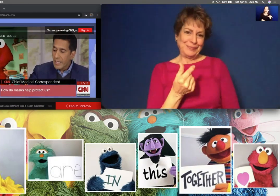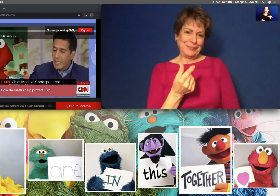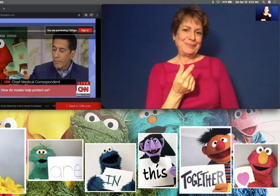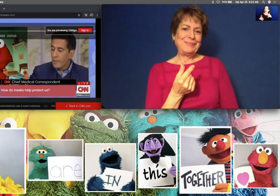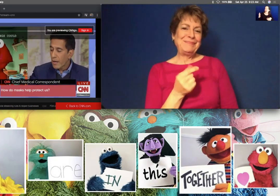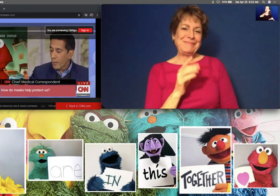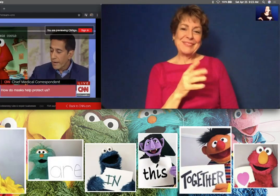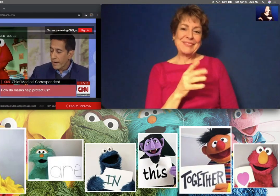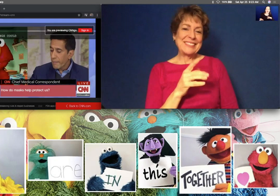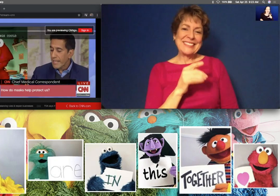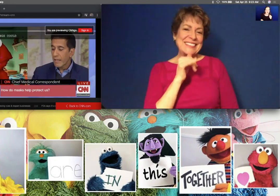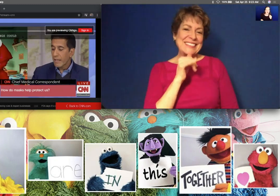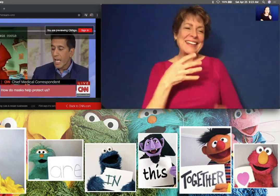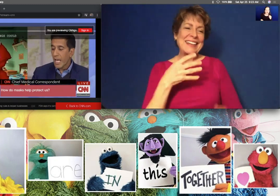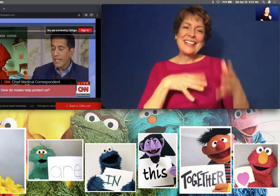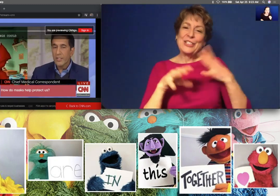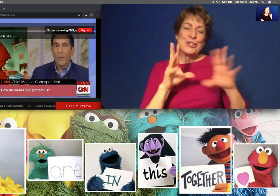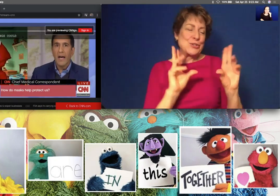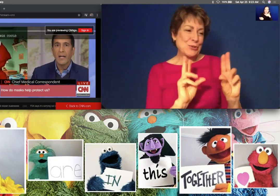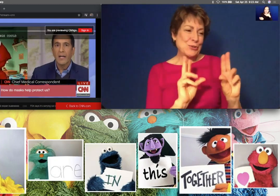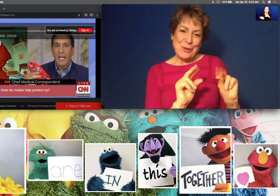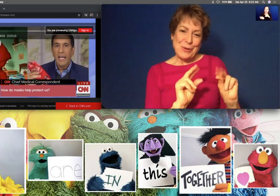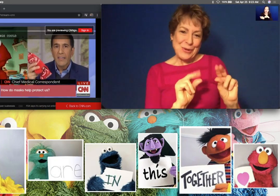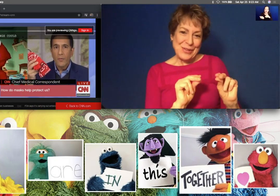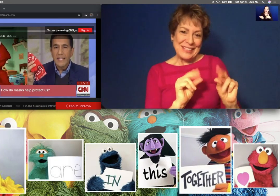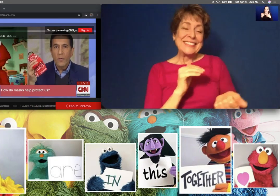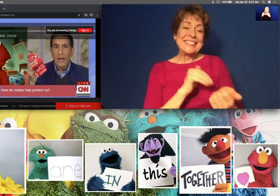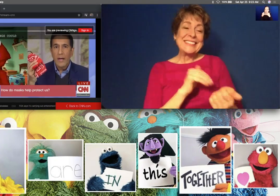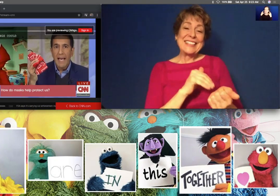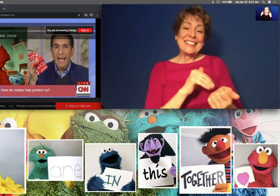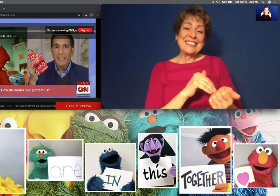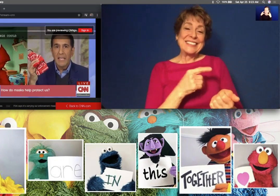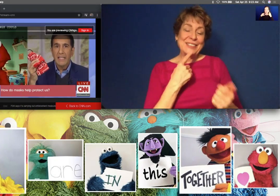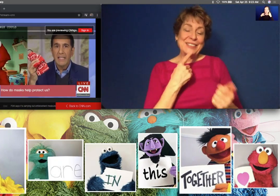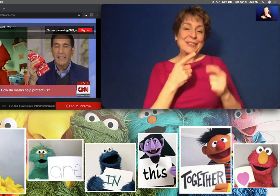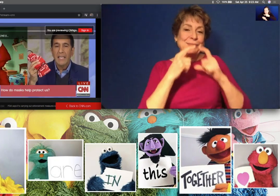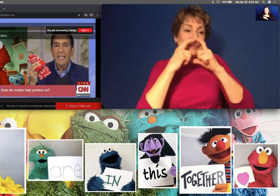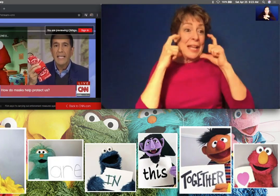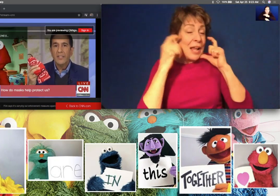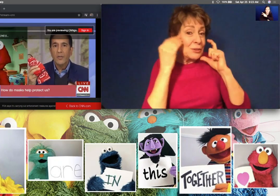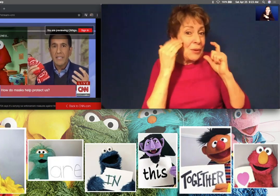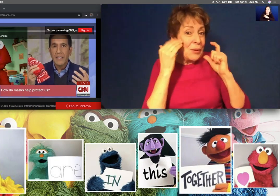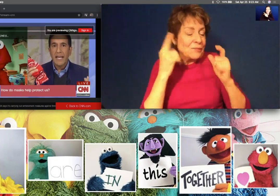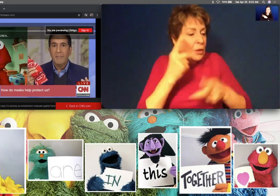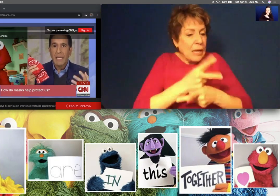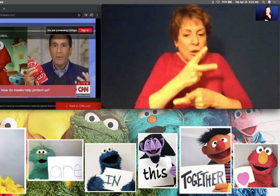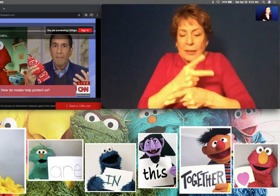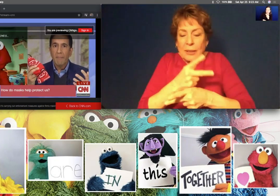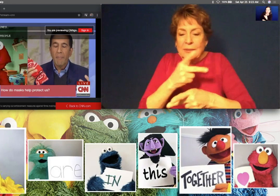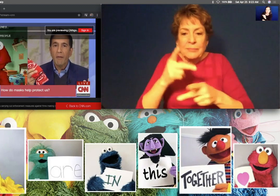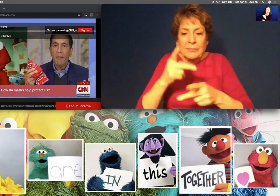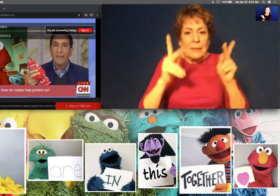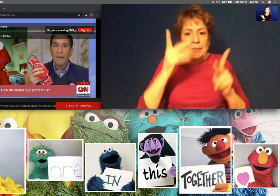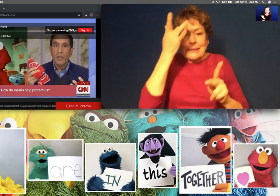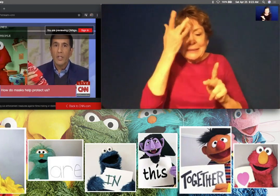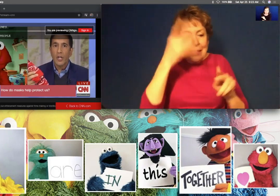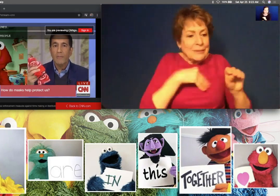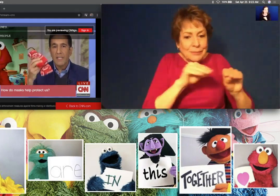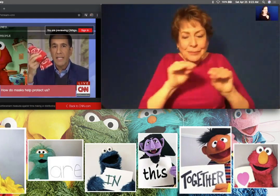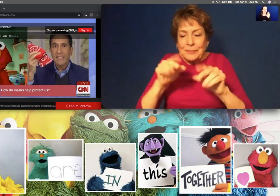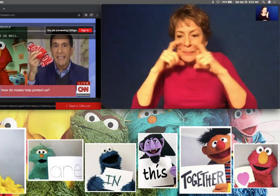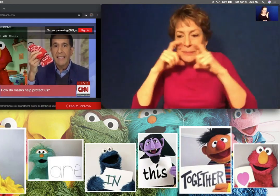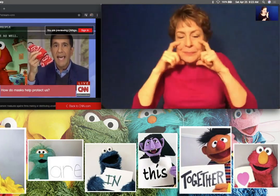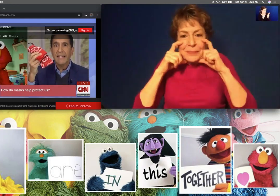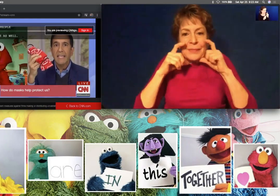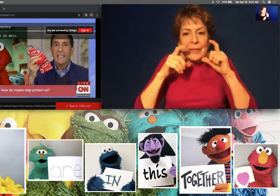you're going to see people now wearing masks outside as well. And the reason they're wearing masks like this is to protect people in public from their germs